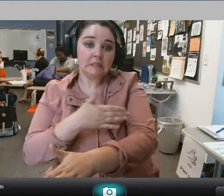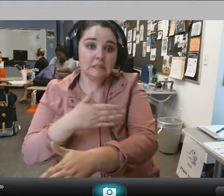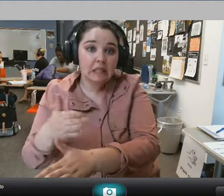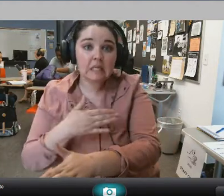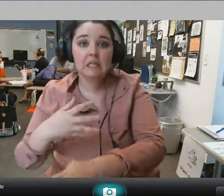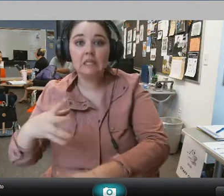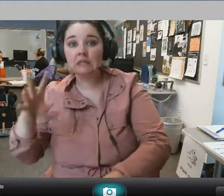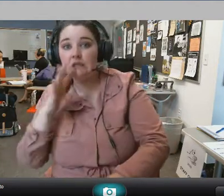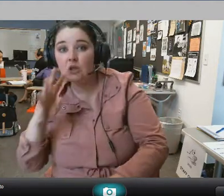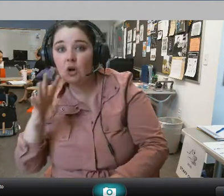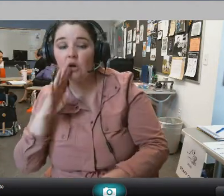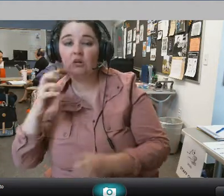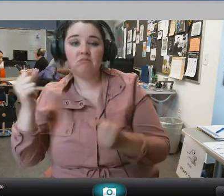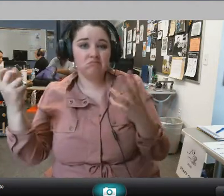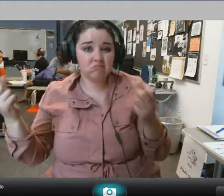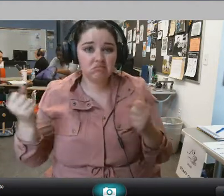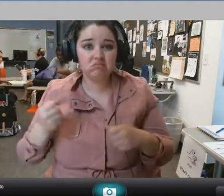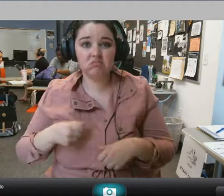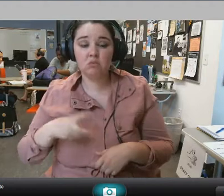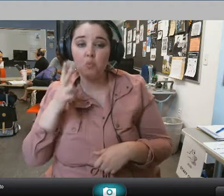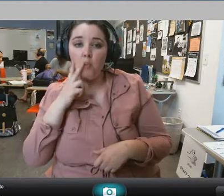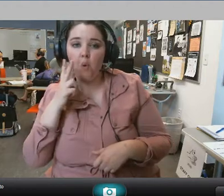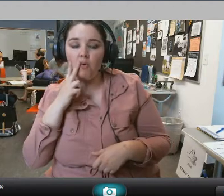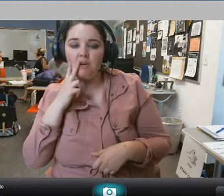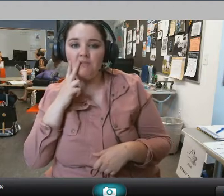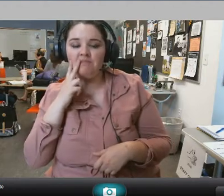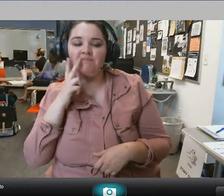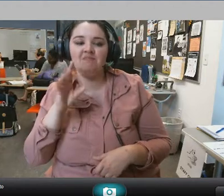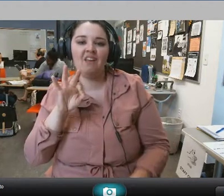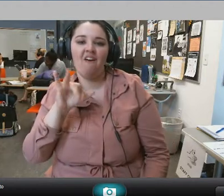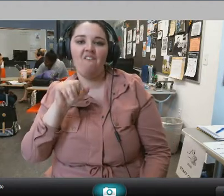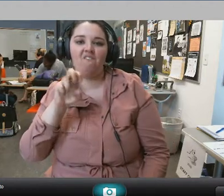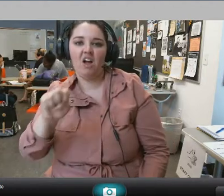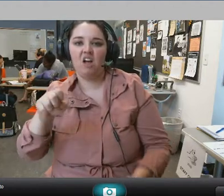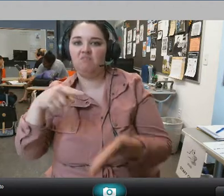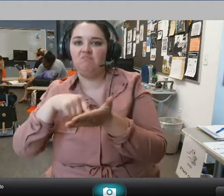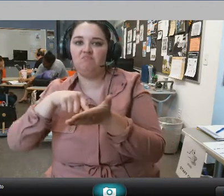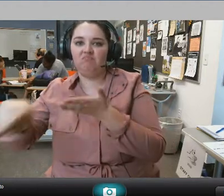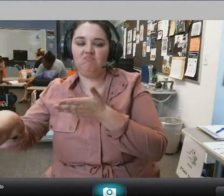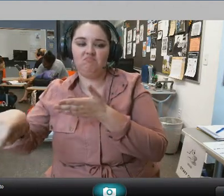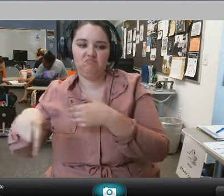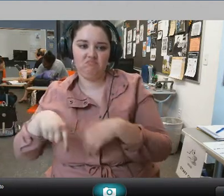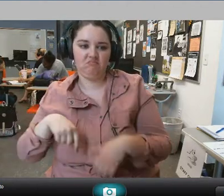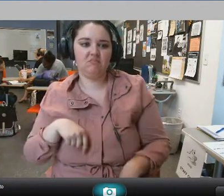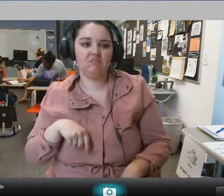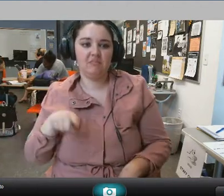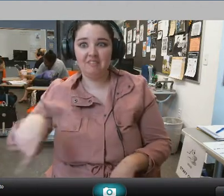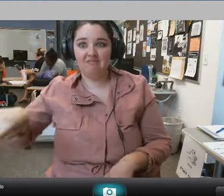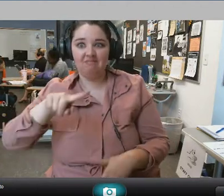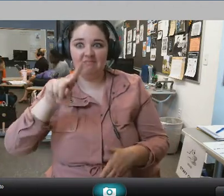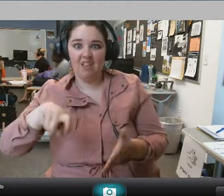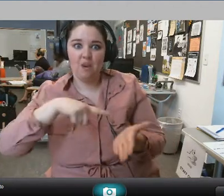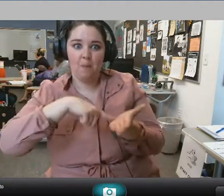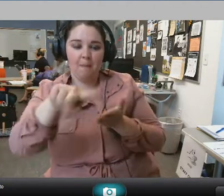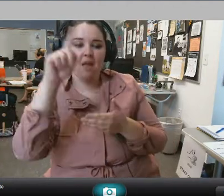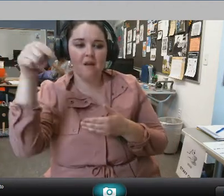fines. An example of how bad it did get without government